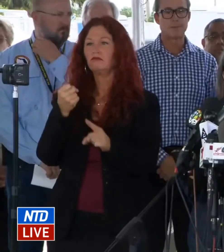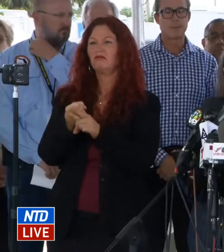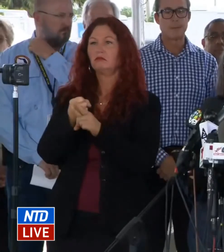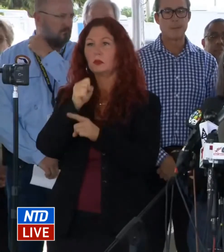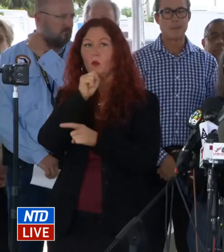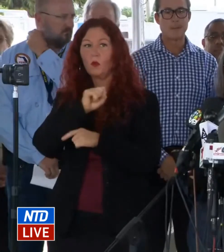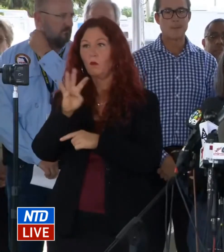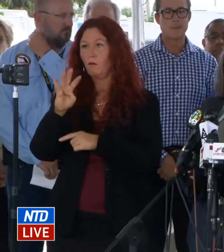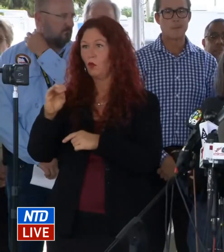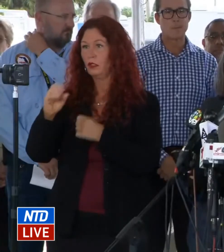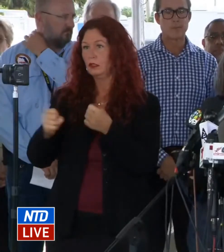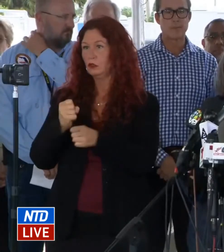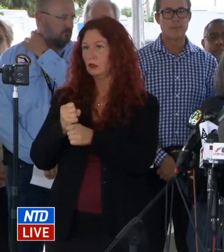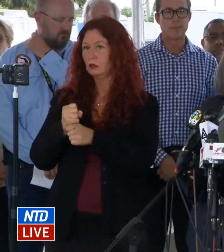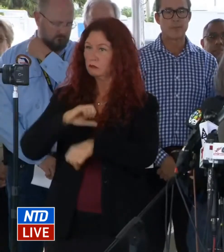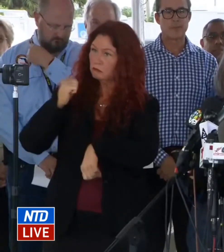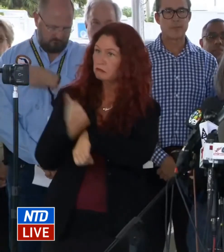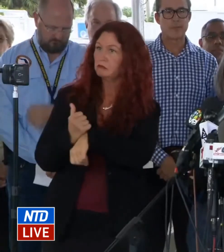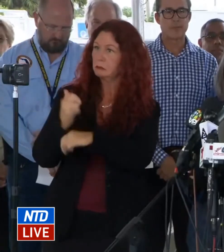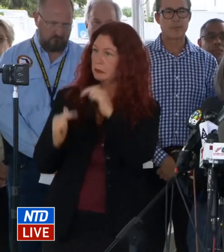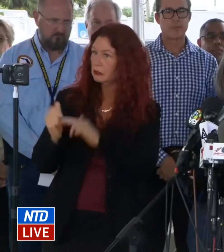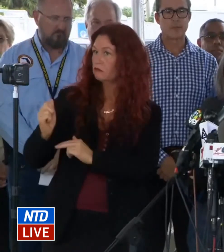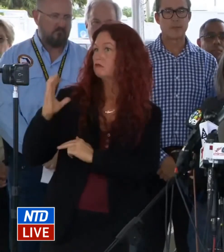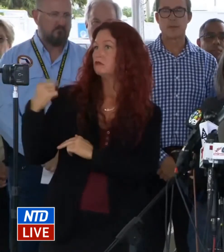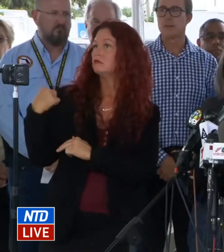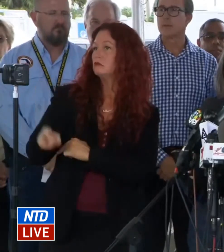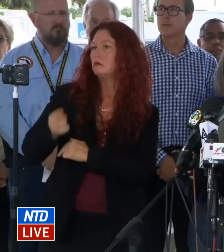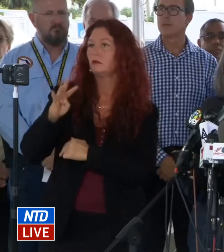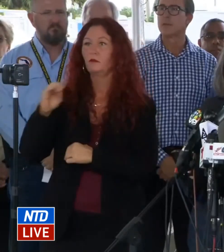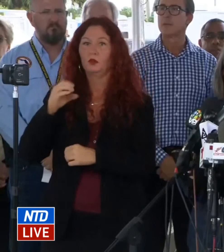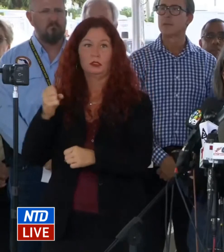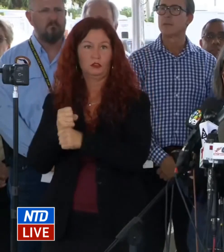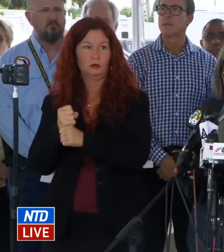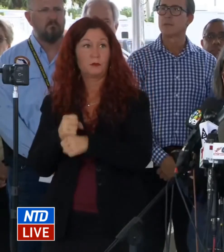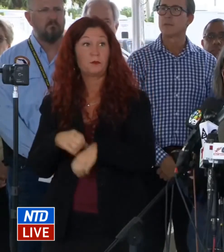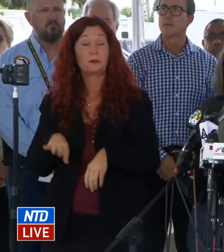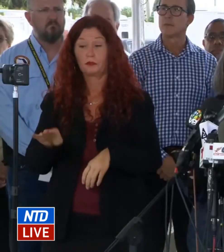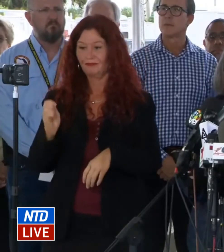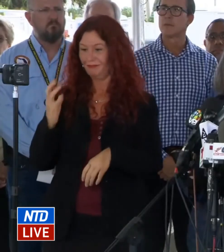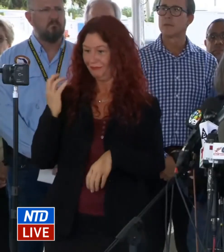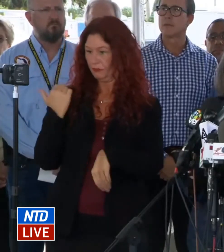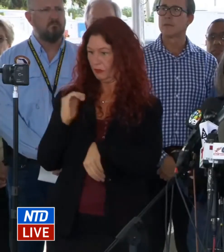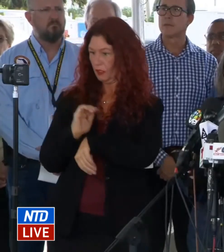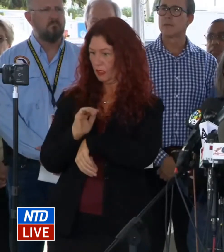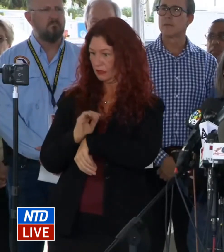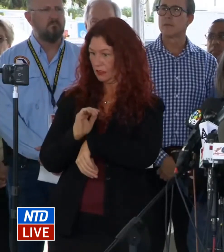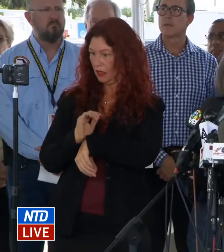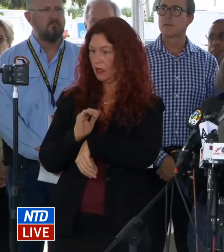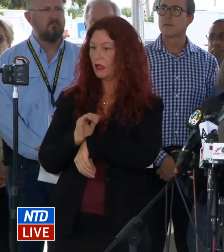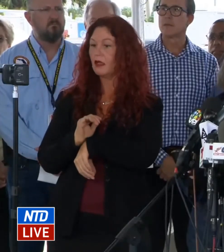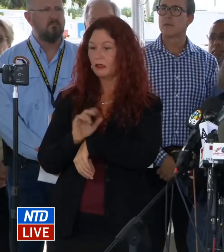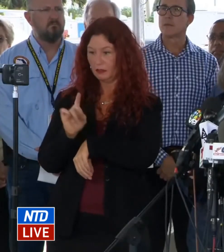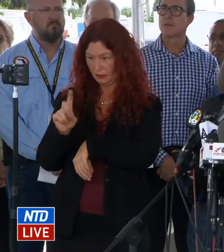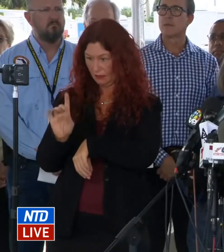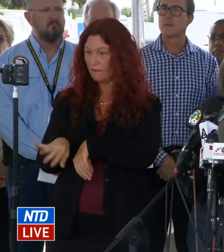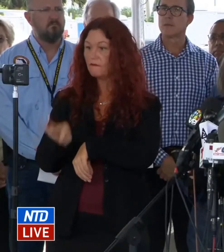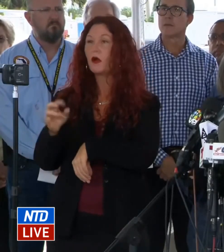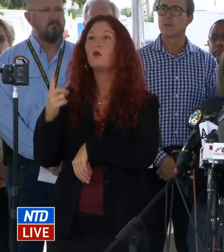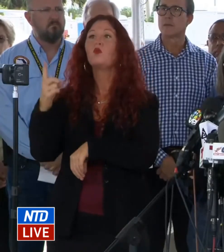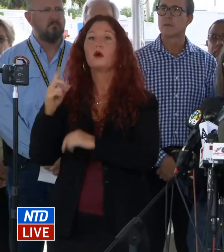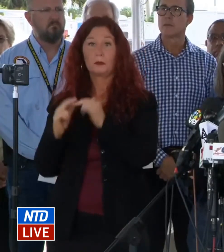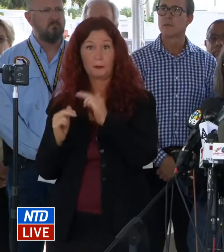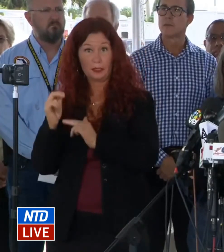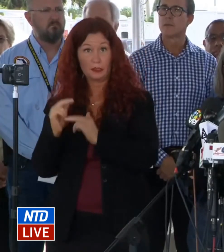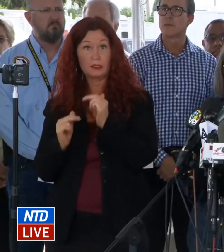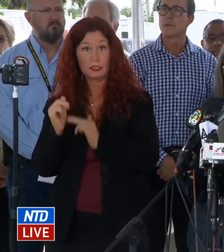right now. And just last night, our building officer notified one of those properties, a building in Northeast Dade,